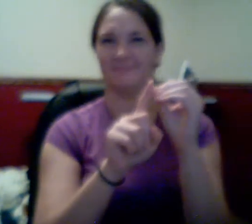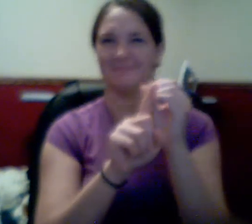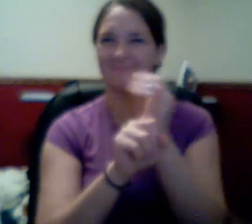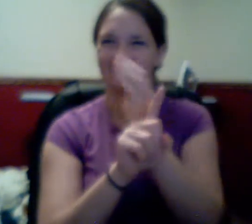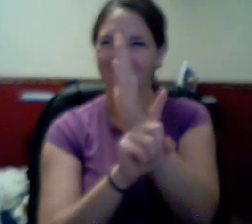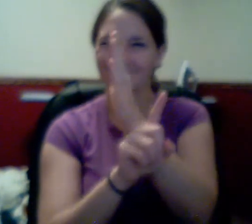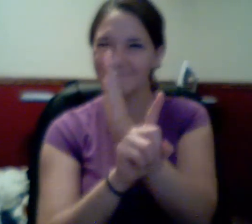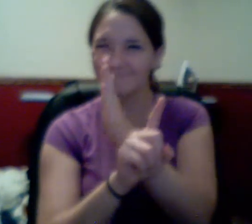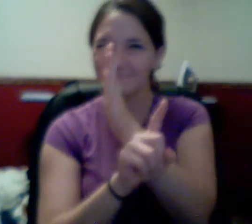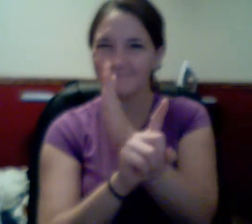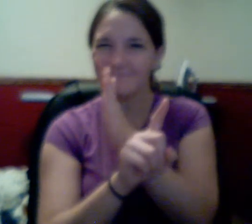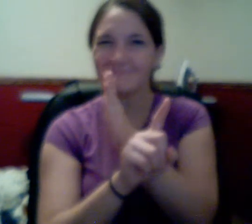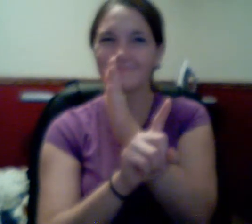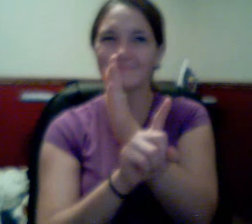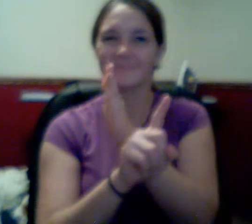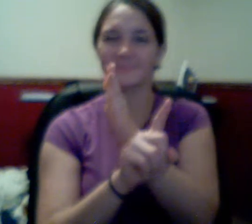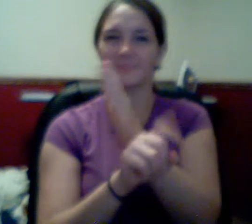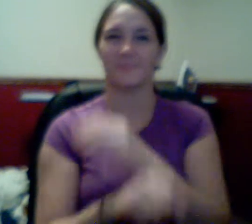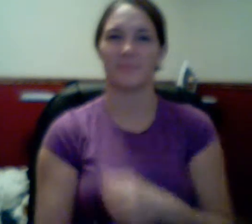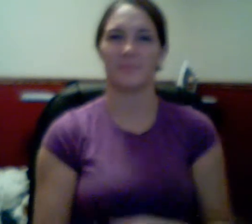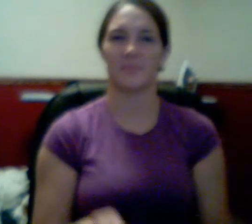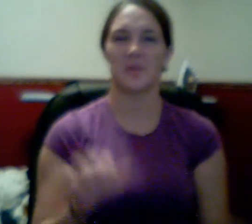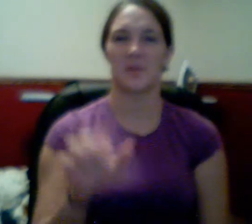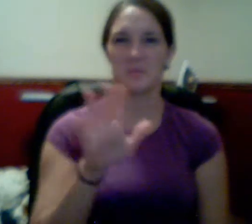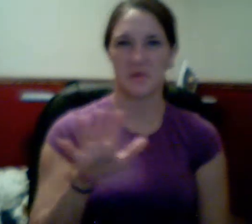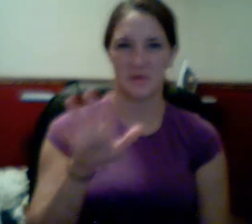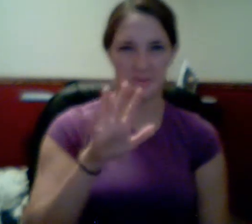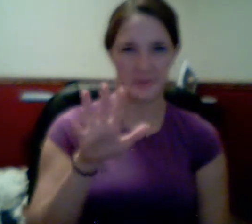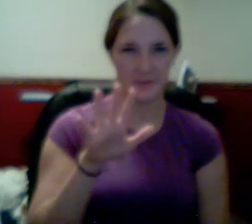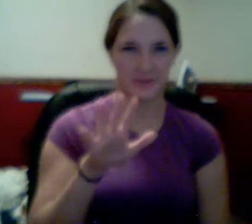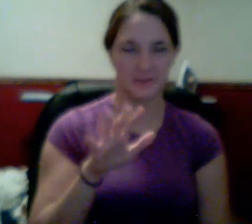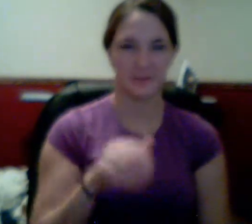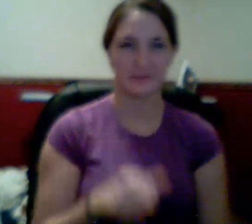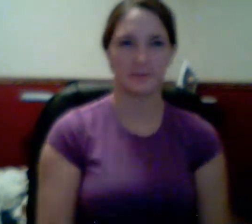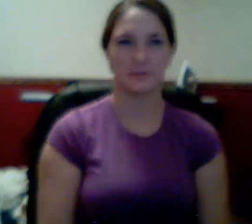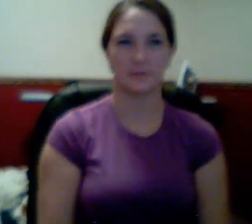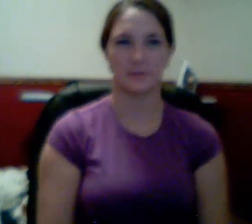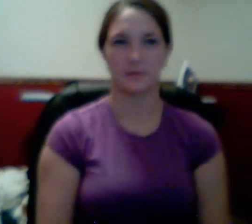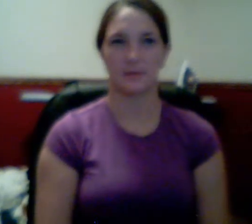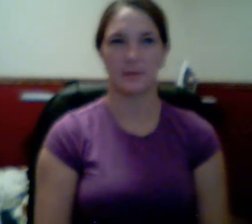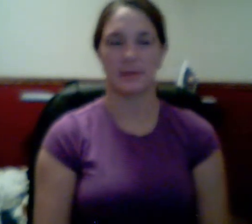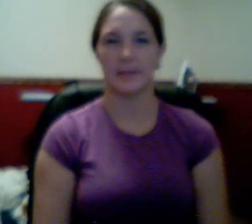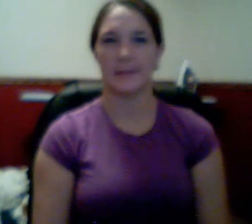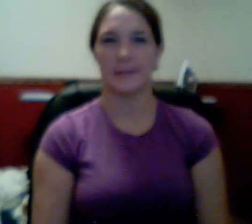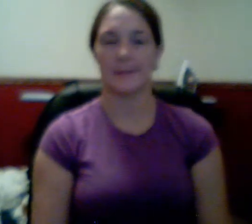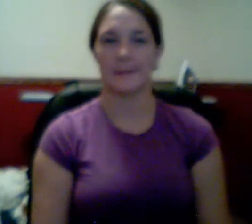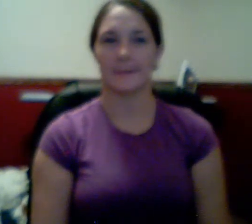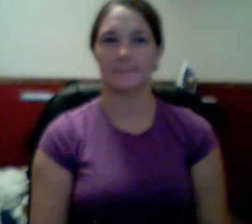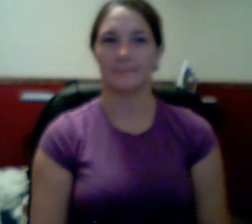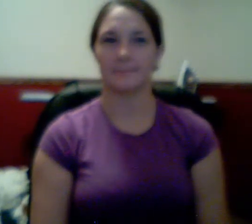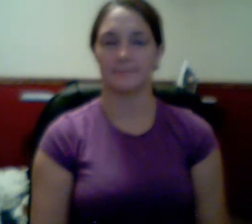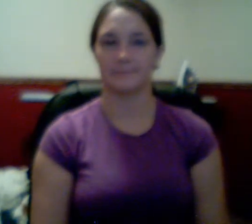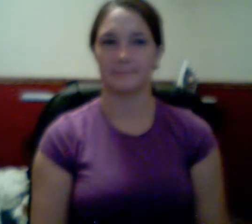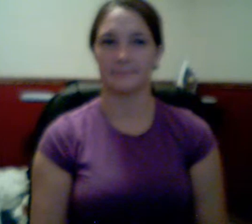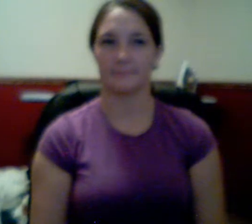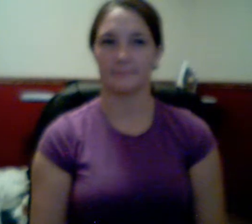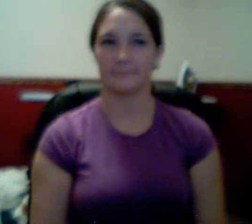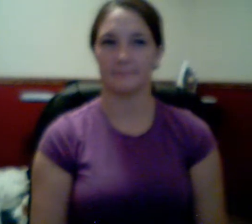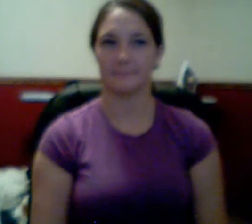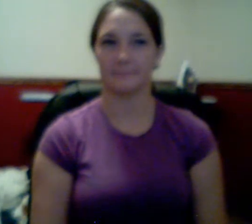1.4 is the approximate value, but again, I want to say that that's actually the precise value, at least pretend that. That is where my